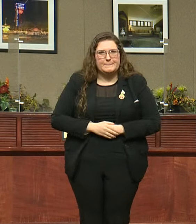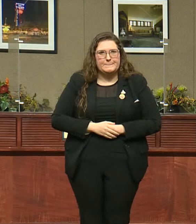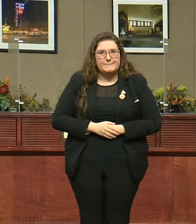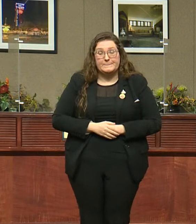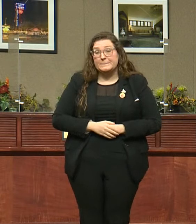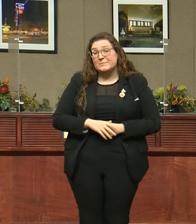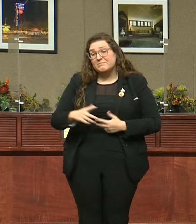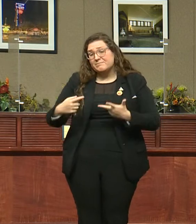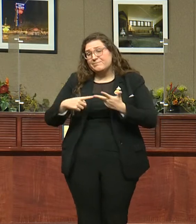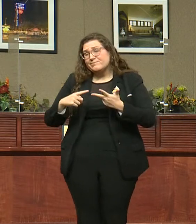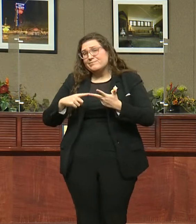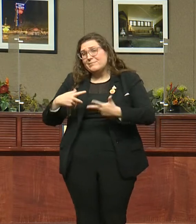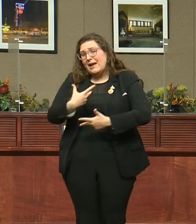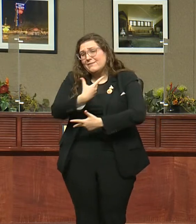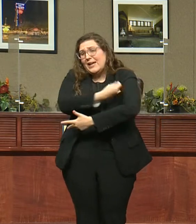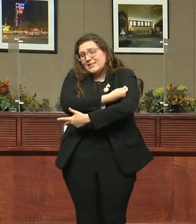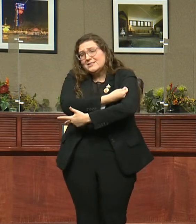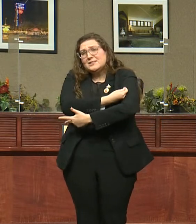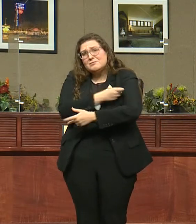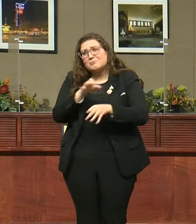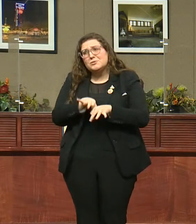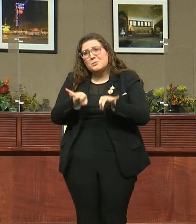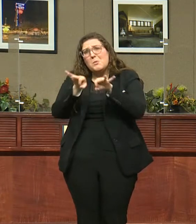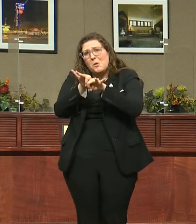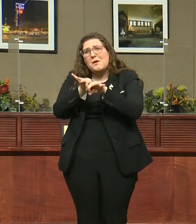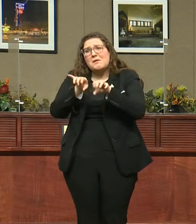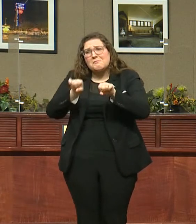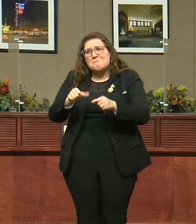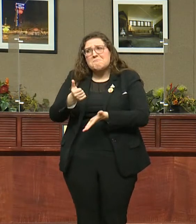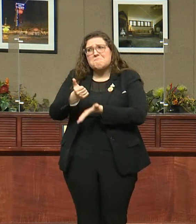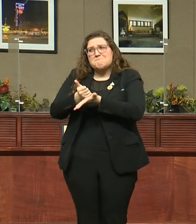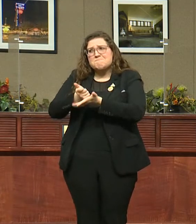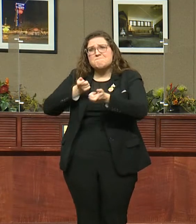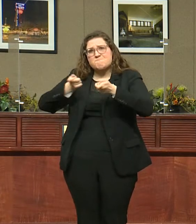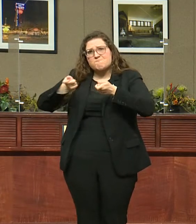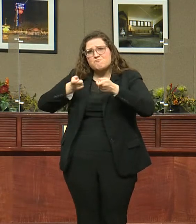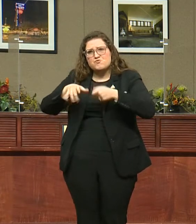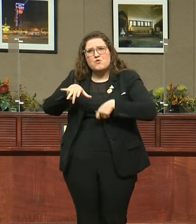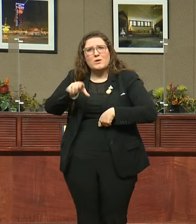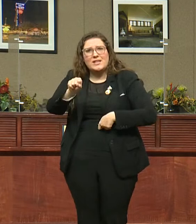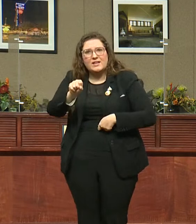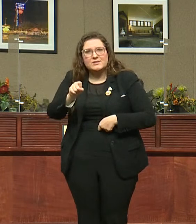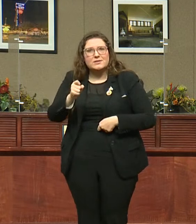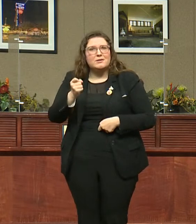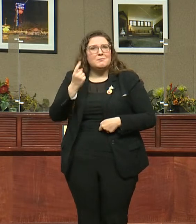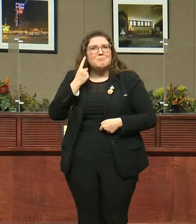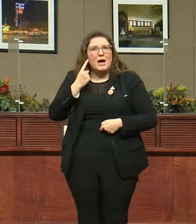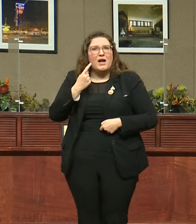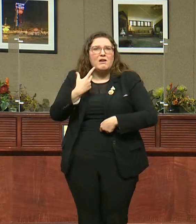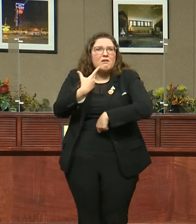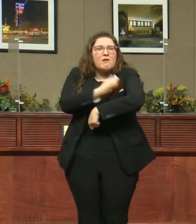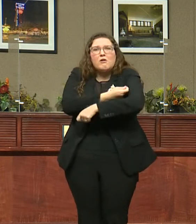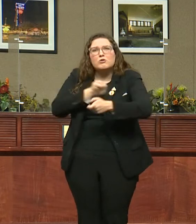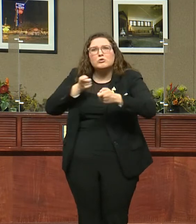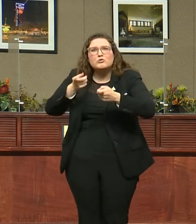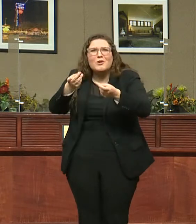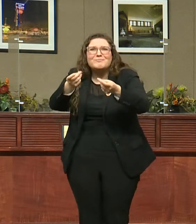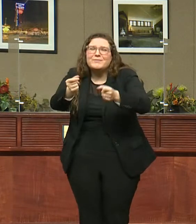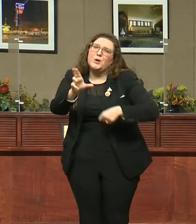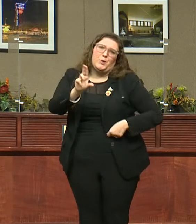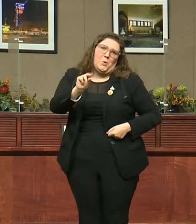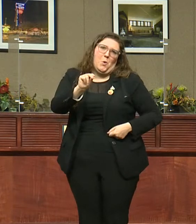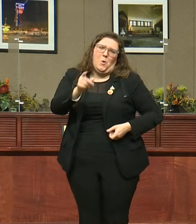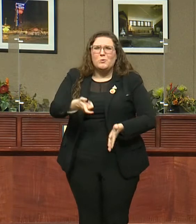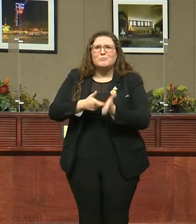achieving that, but it's a tool that it will take some time to build up. And as you have seen in